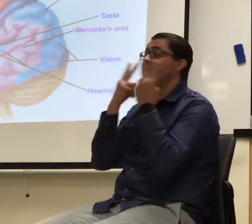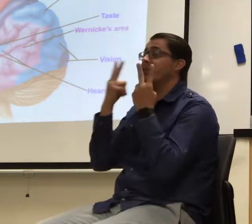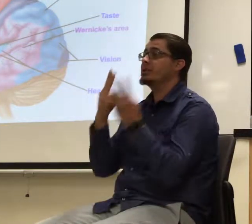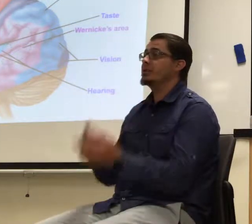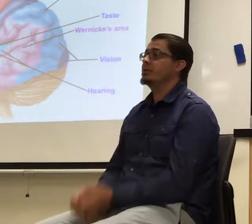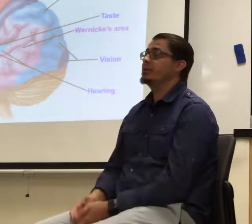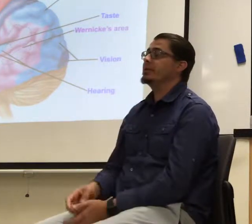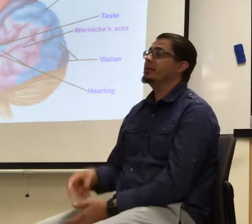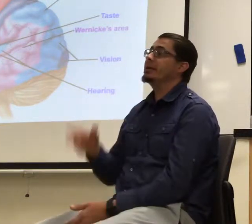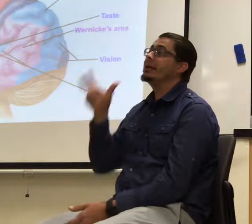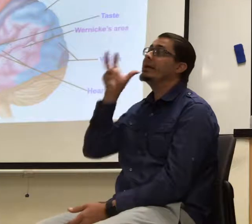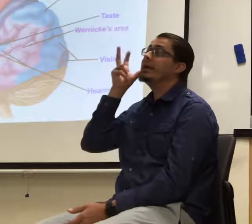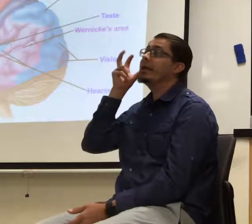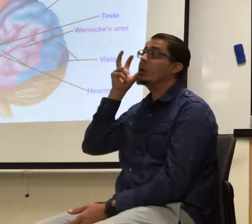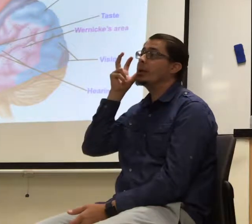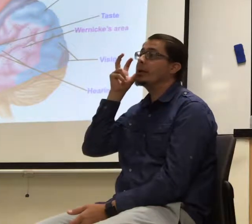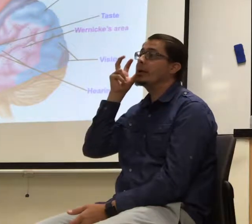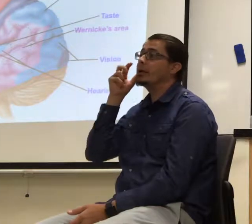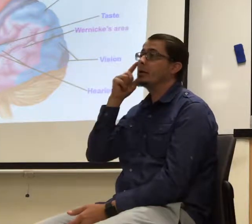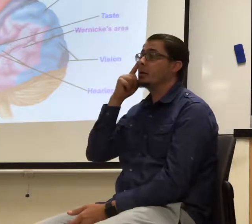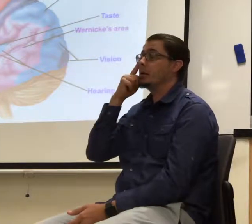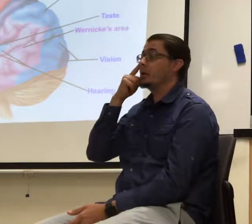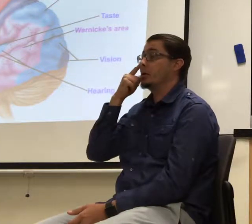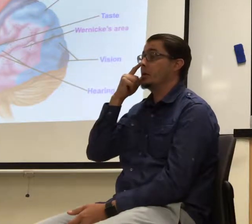Okay, hearing.